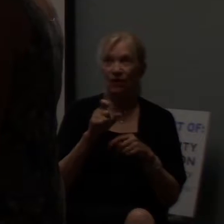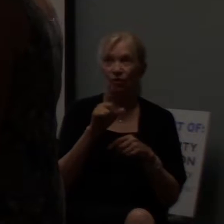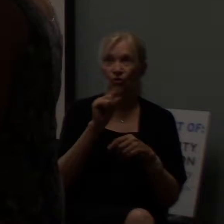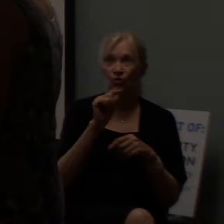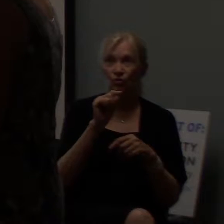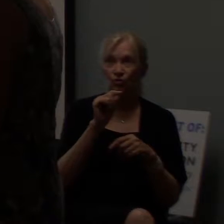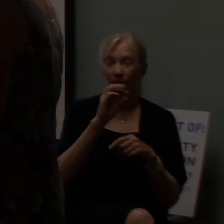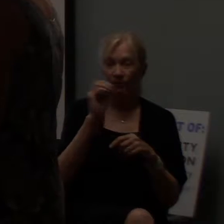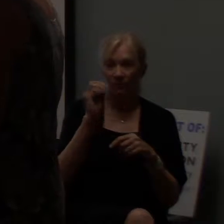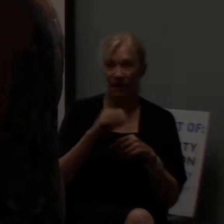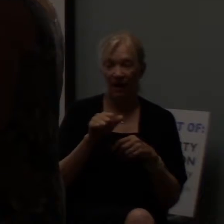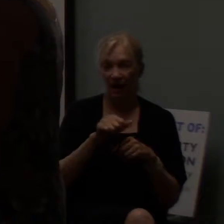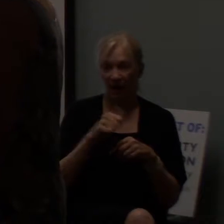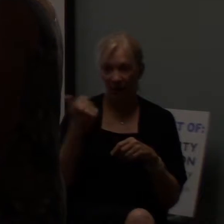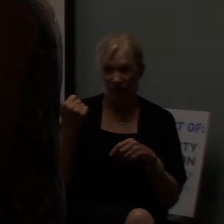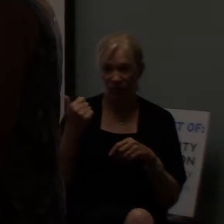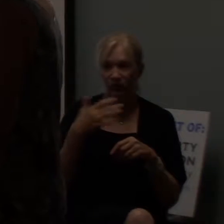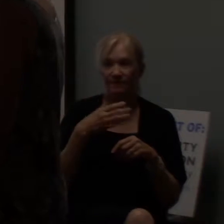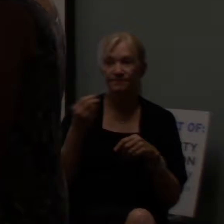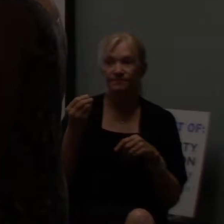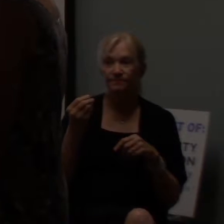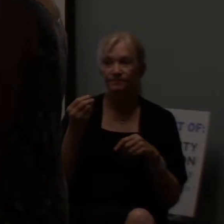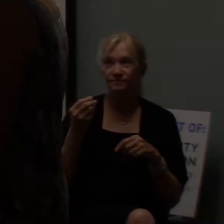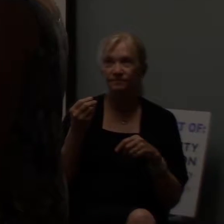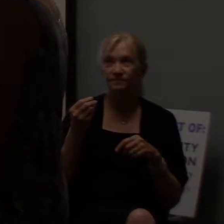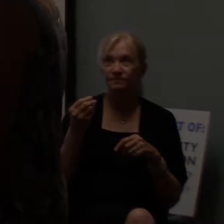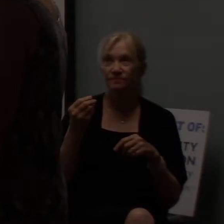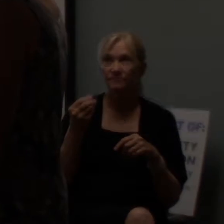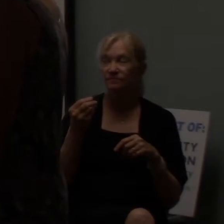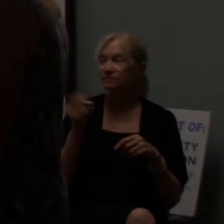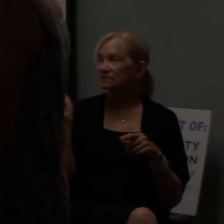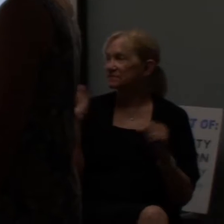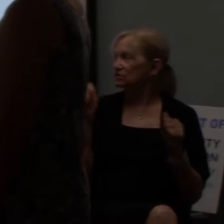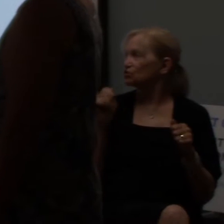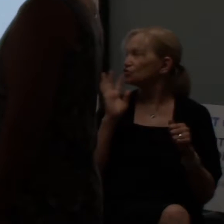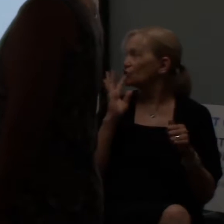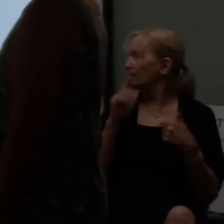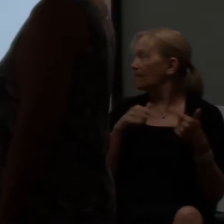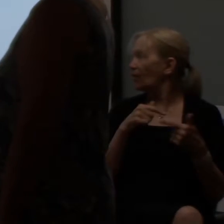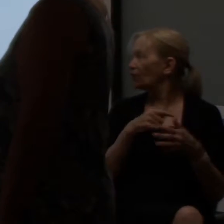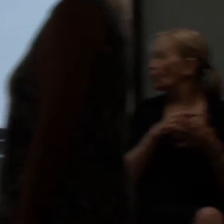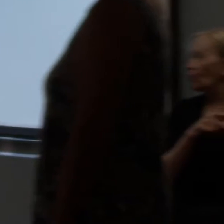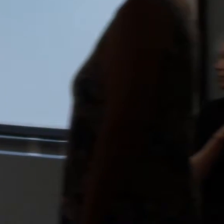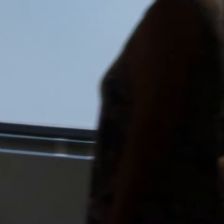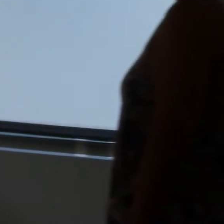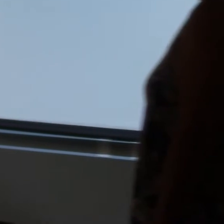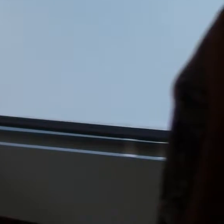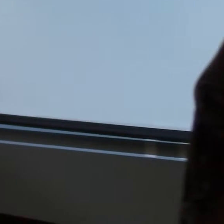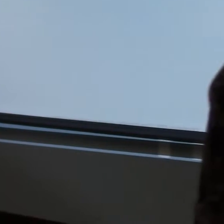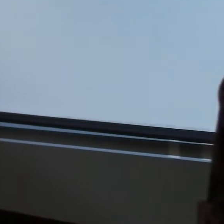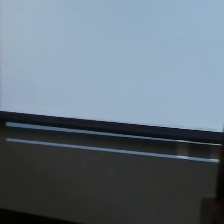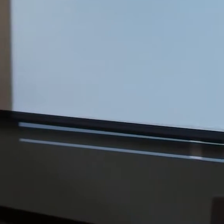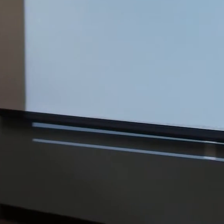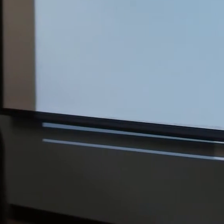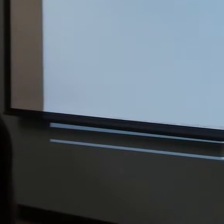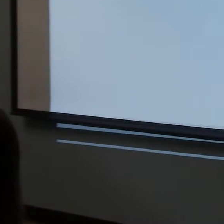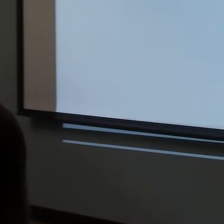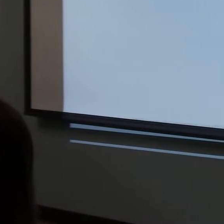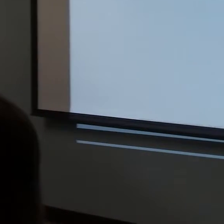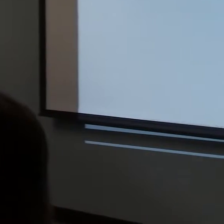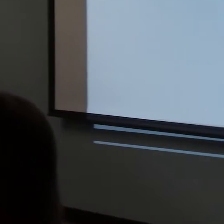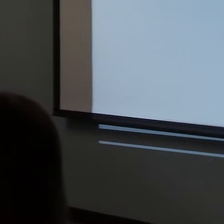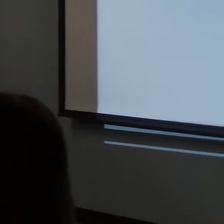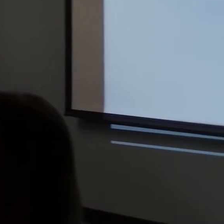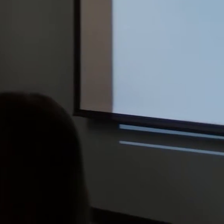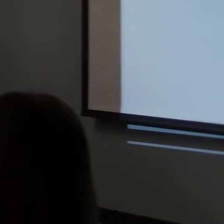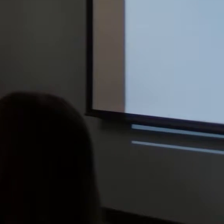comes from other revenues, and maybe Michelle can speak to what those other revenues are. Yeah, a lot of that is grants that we apply for